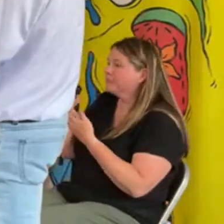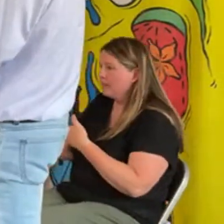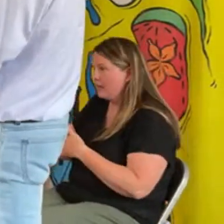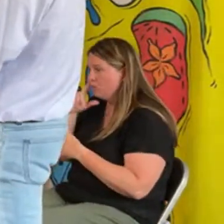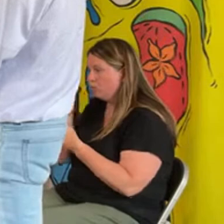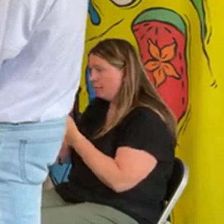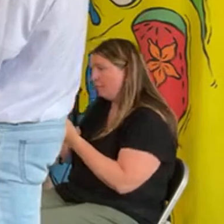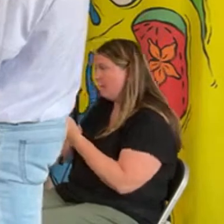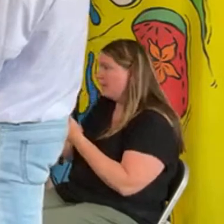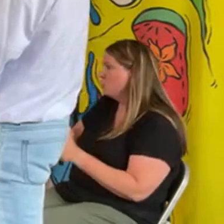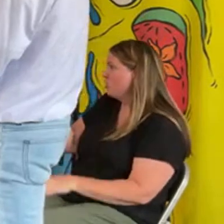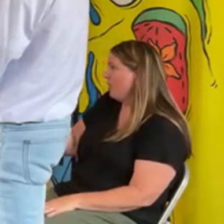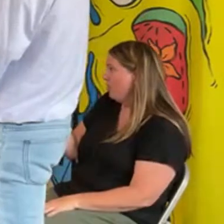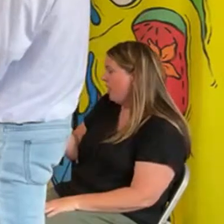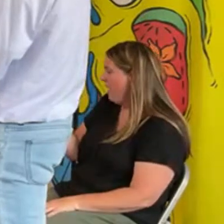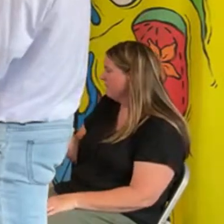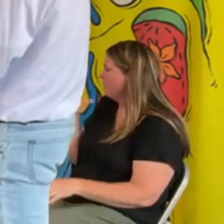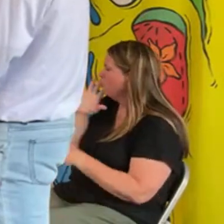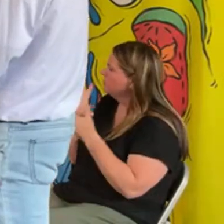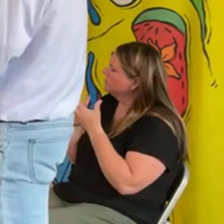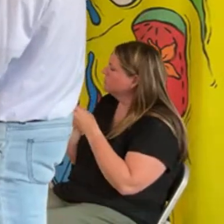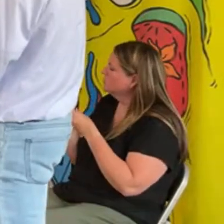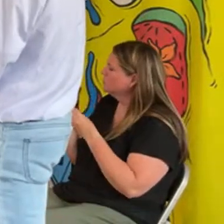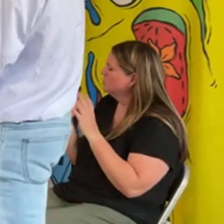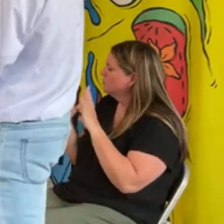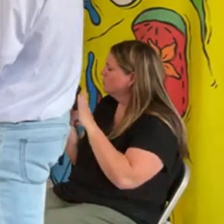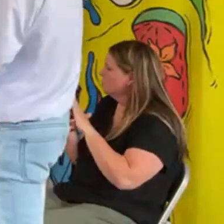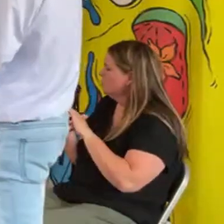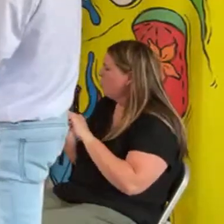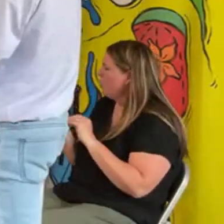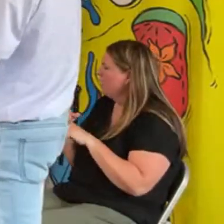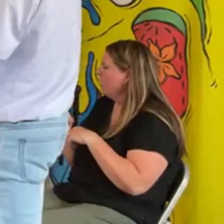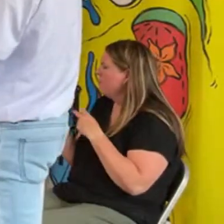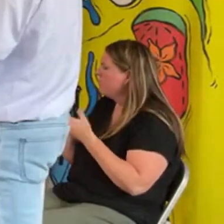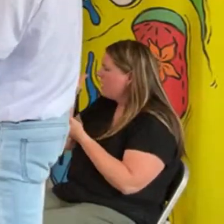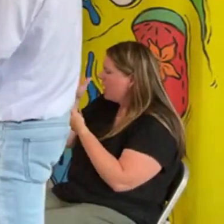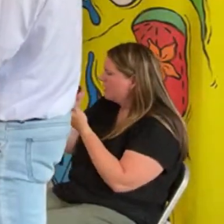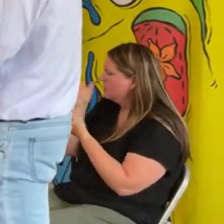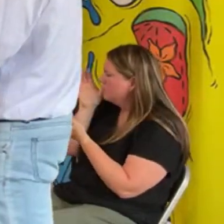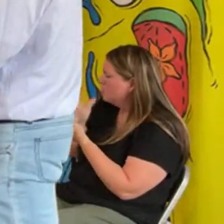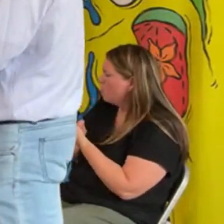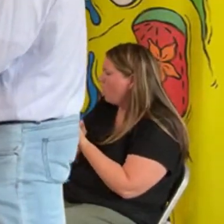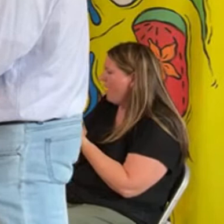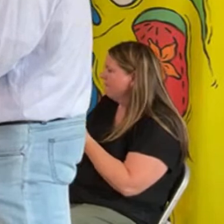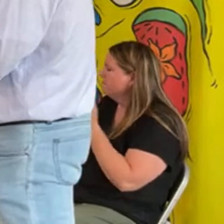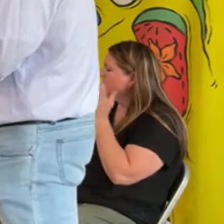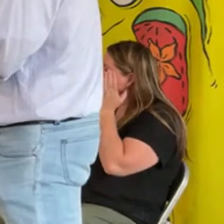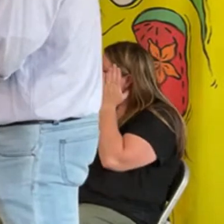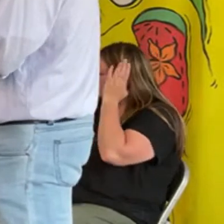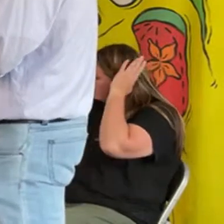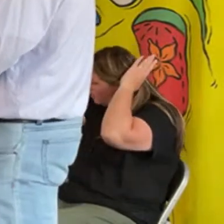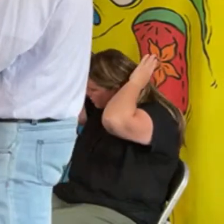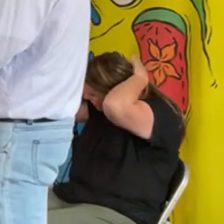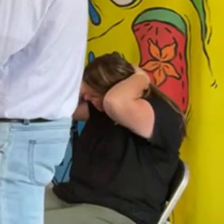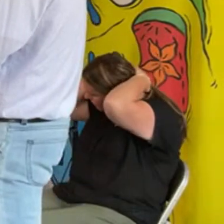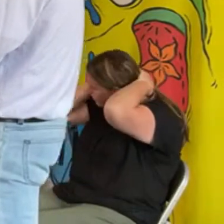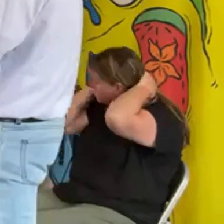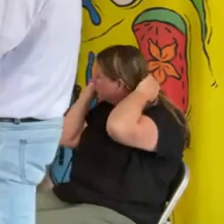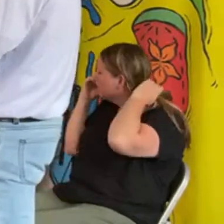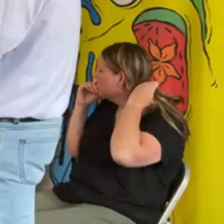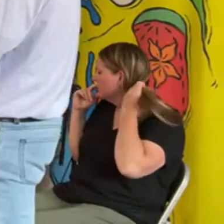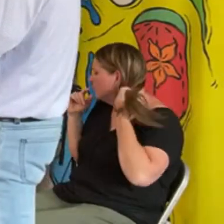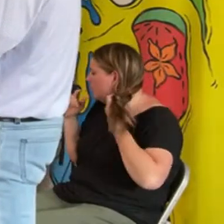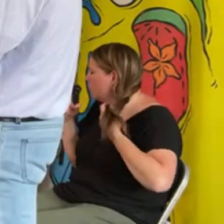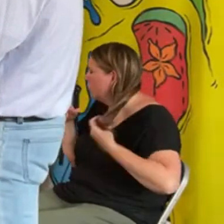universe about a husband and wife, a pregnant woman and her young husband, who